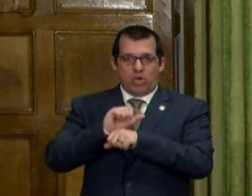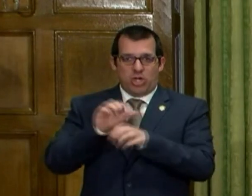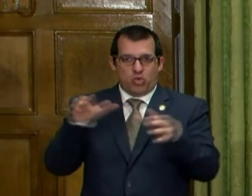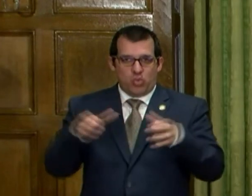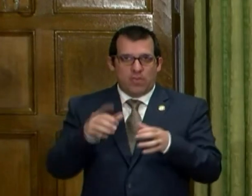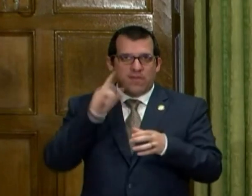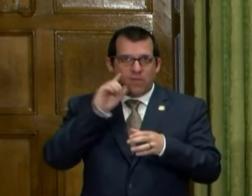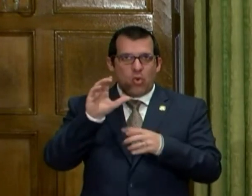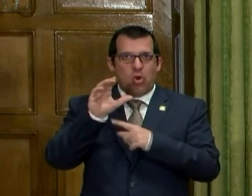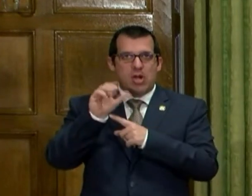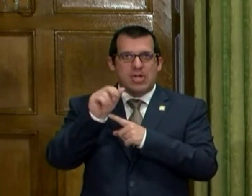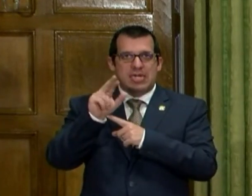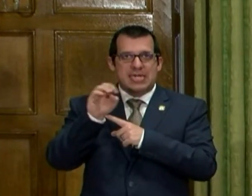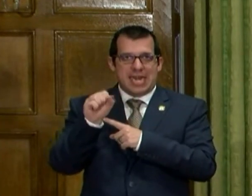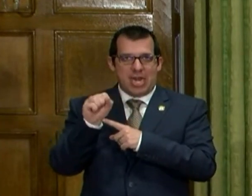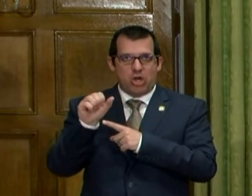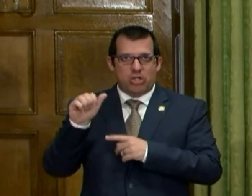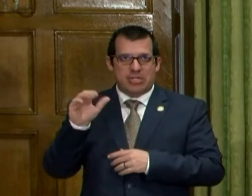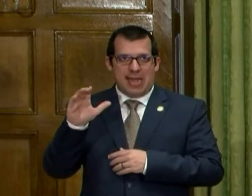Act